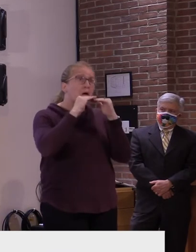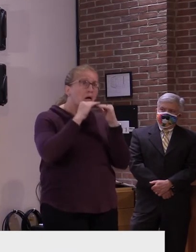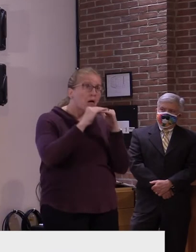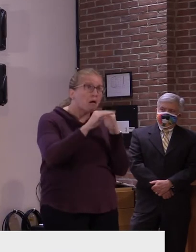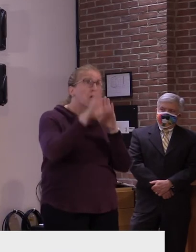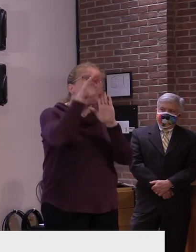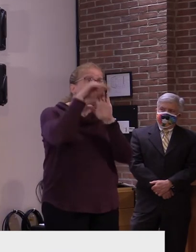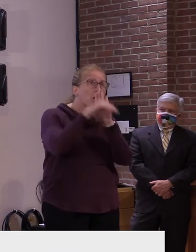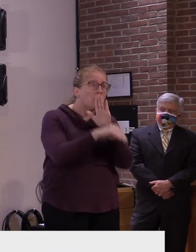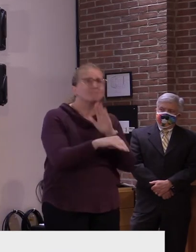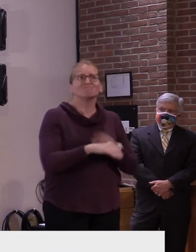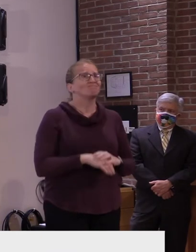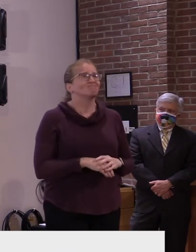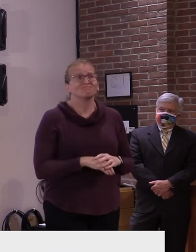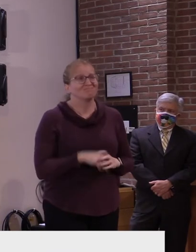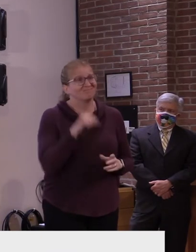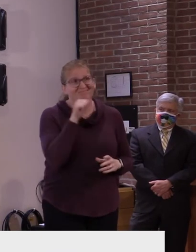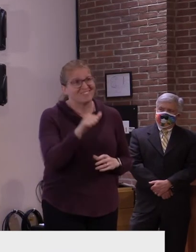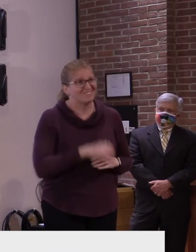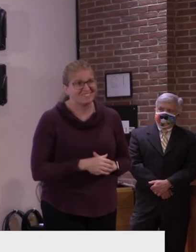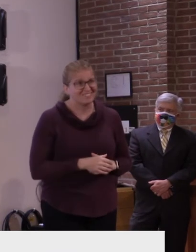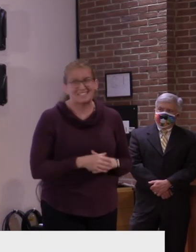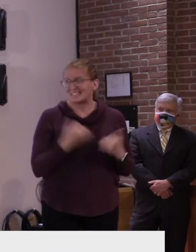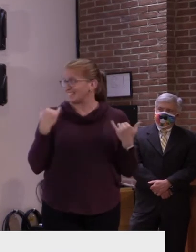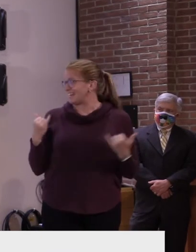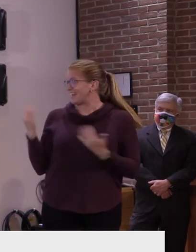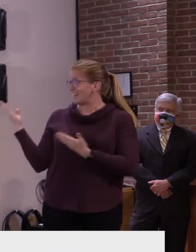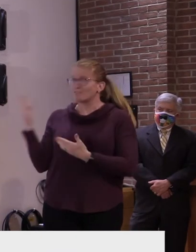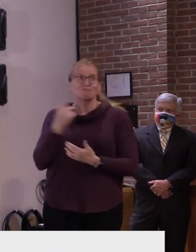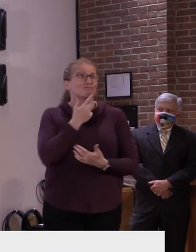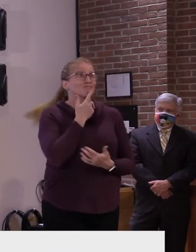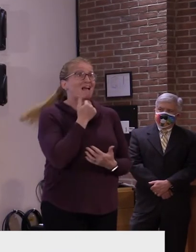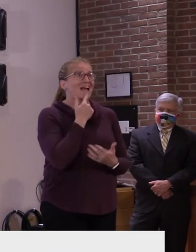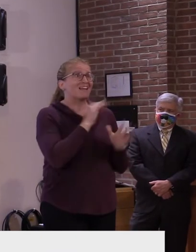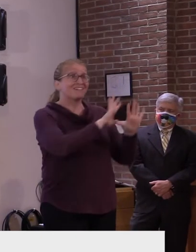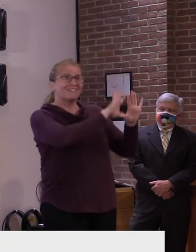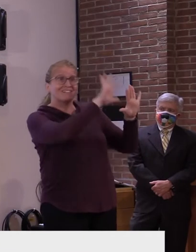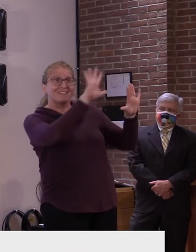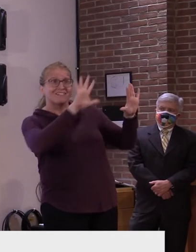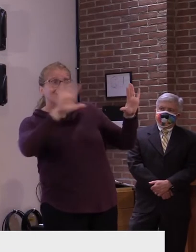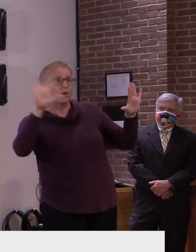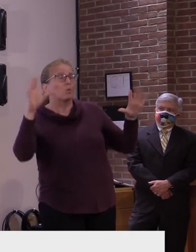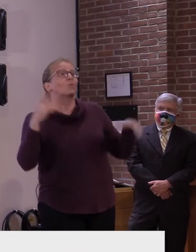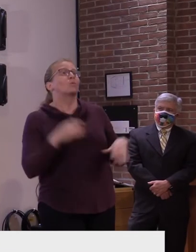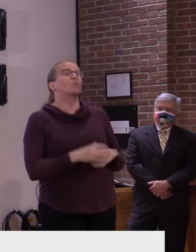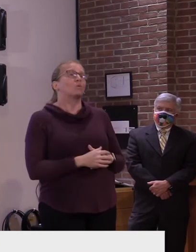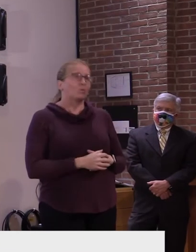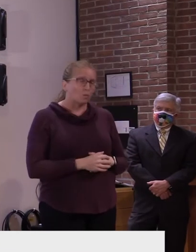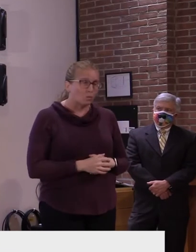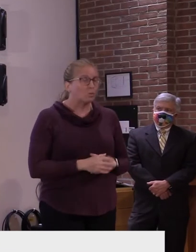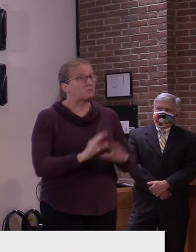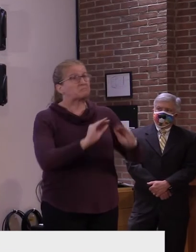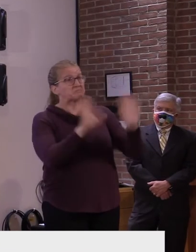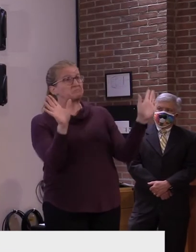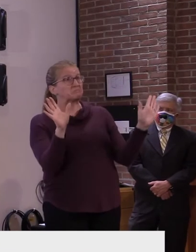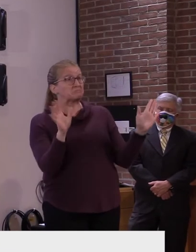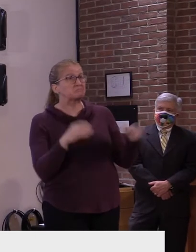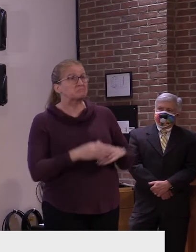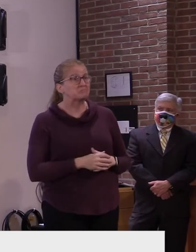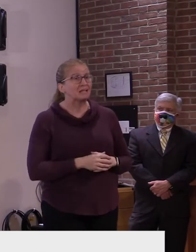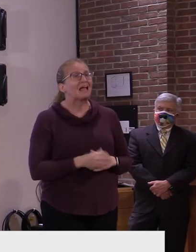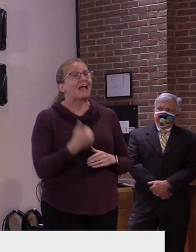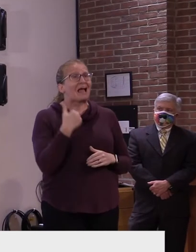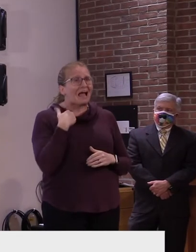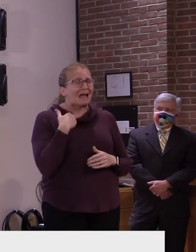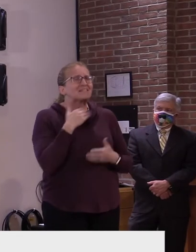at the map of red today is very instructive we see an island where there are